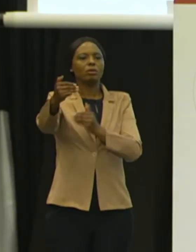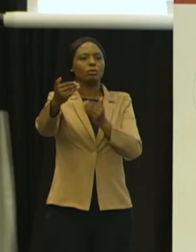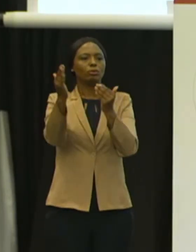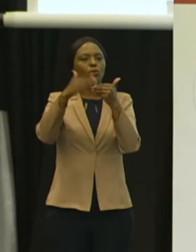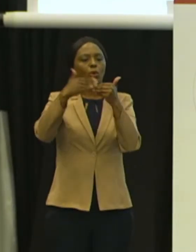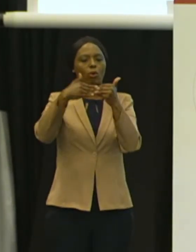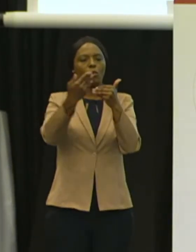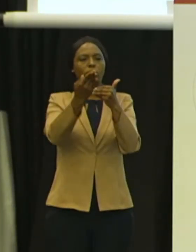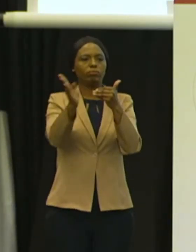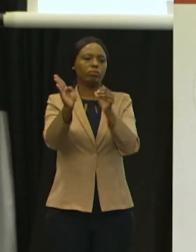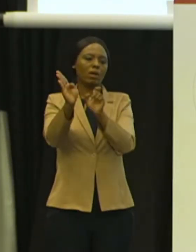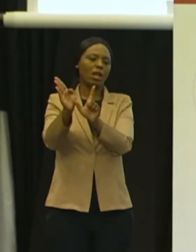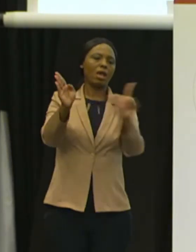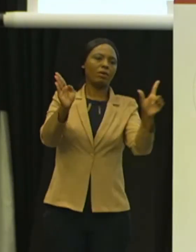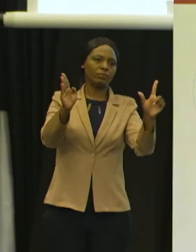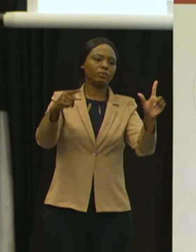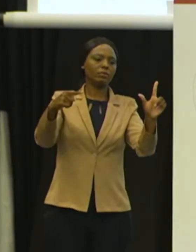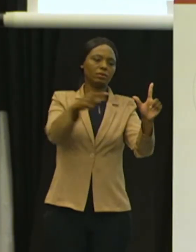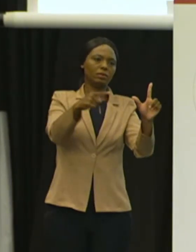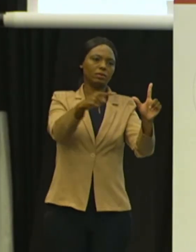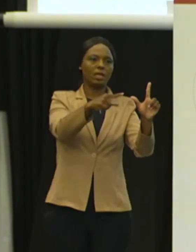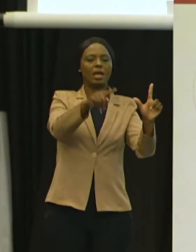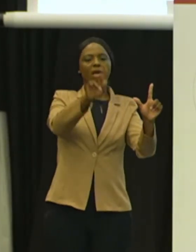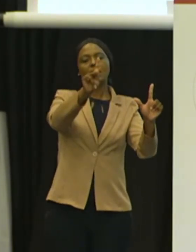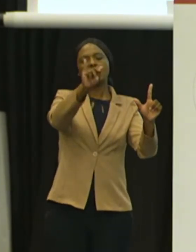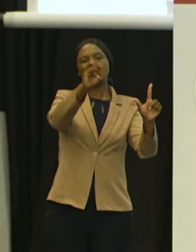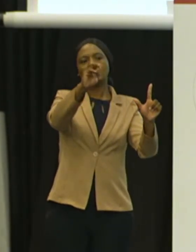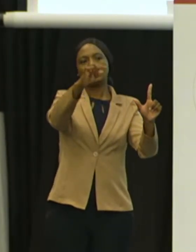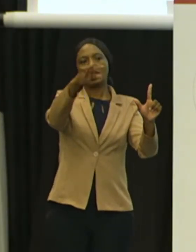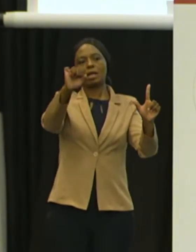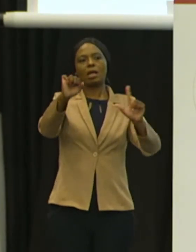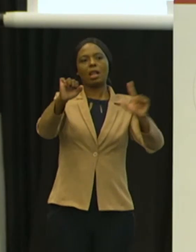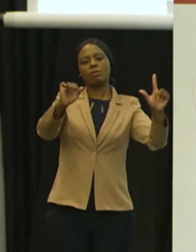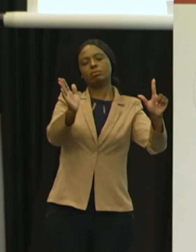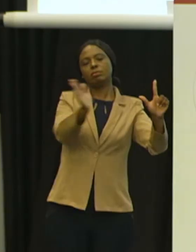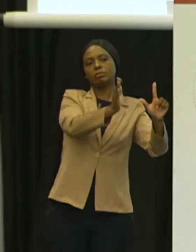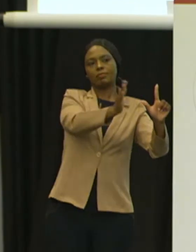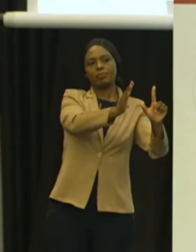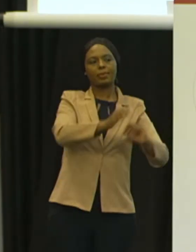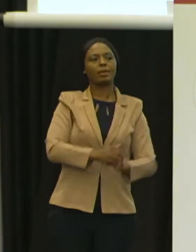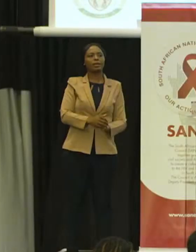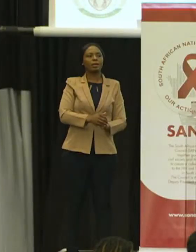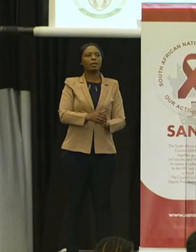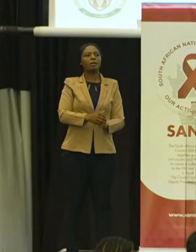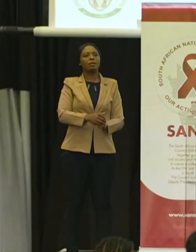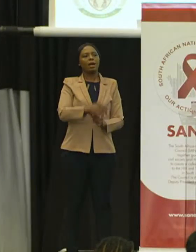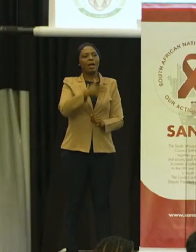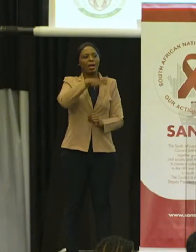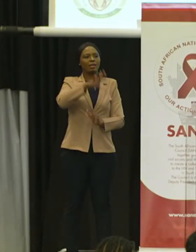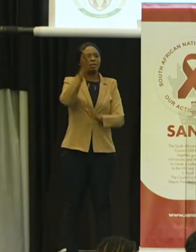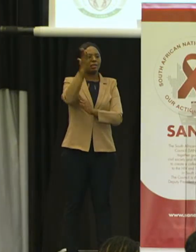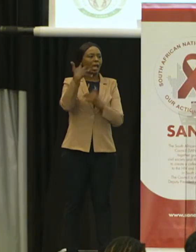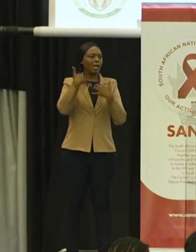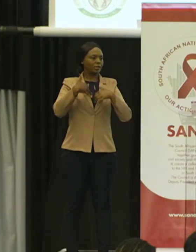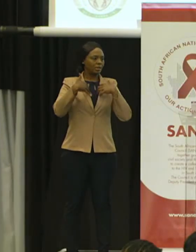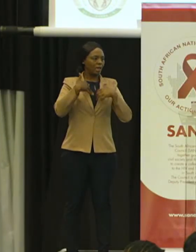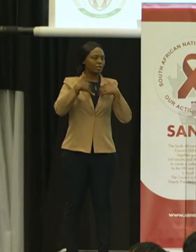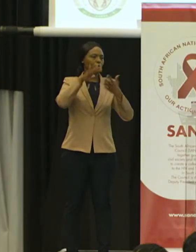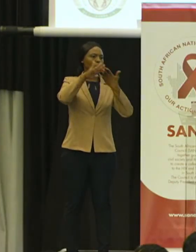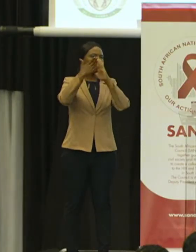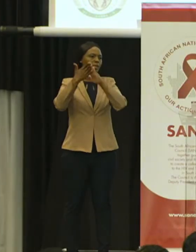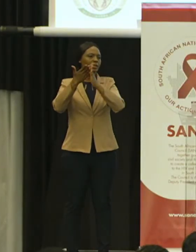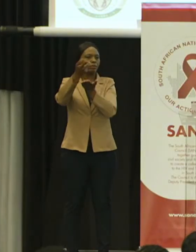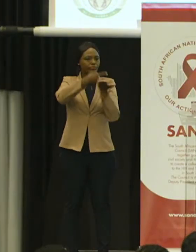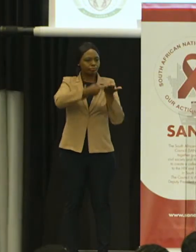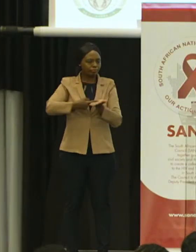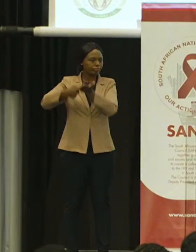your left is domestic and the King Shaka room is there. The next session is a very exciting session. It is the community engagement